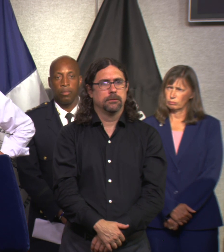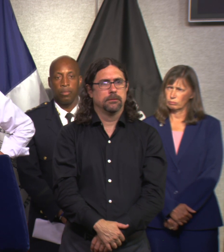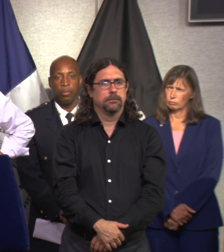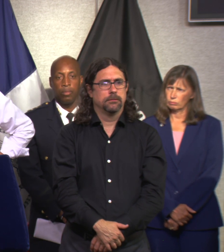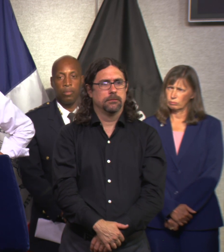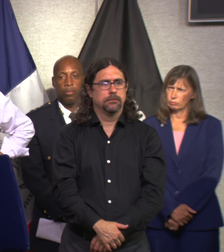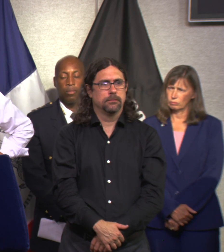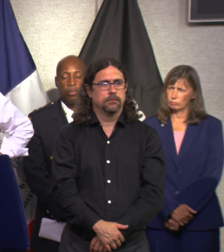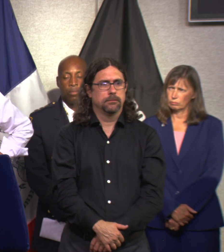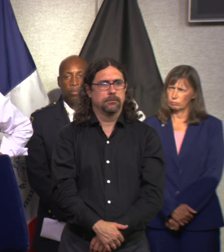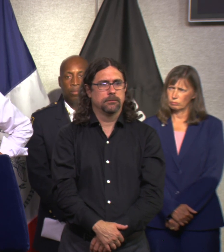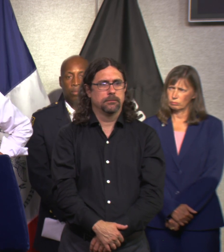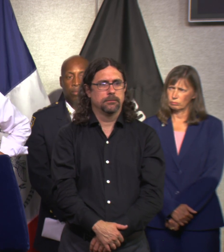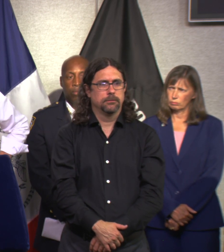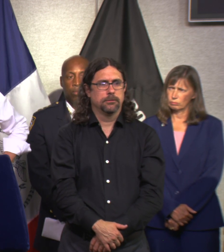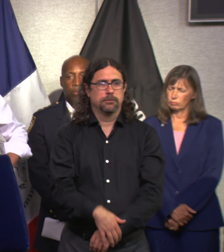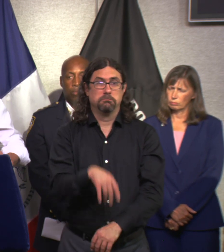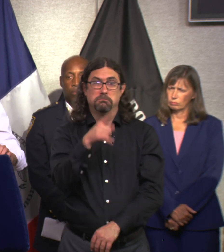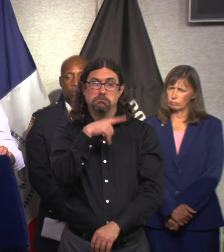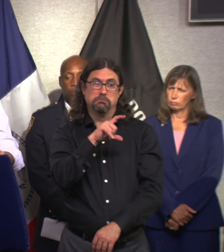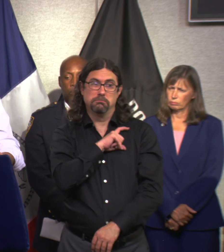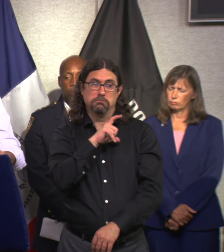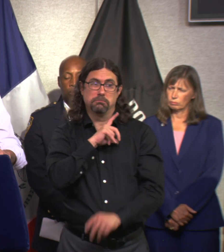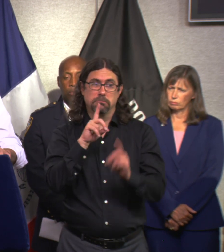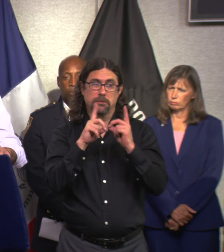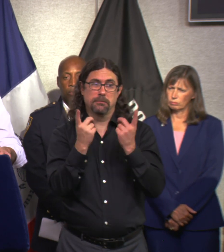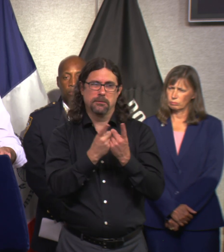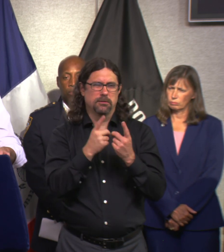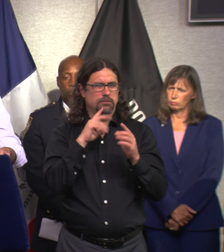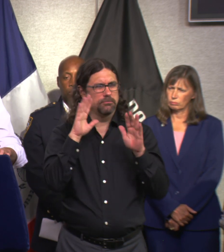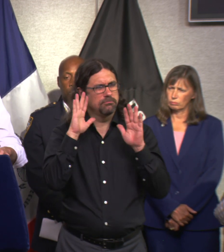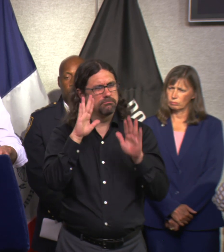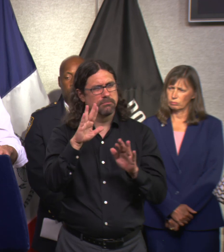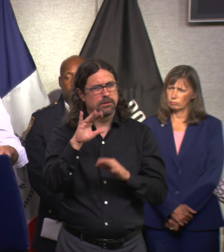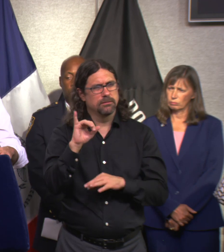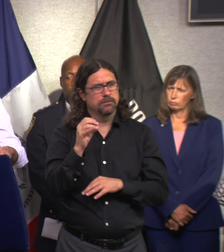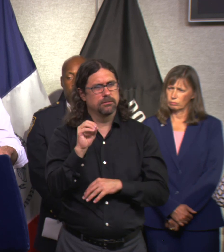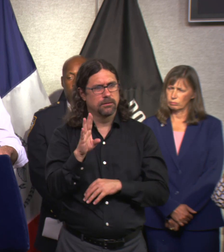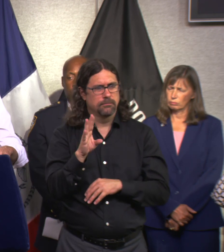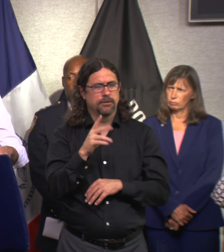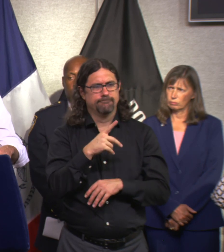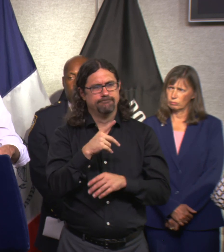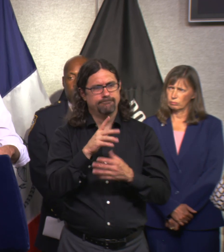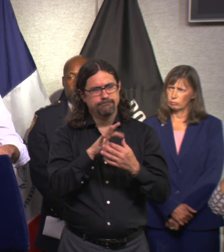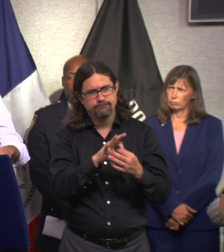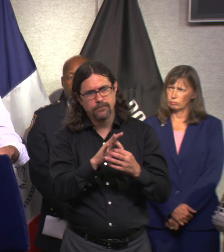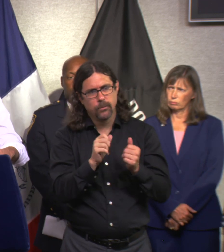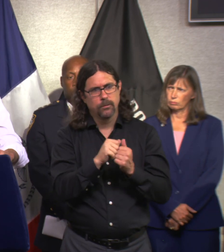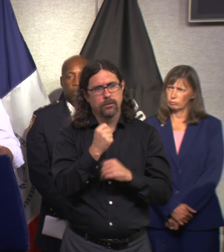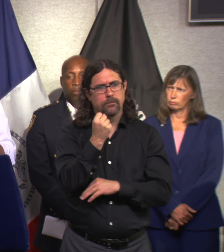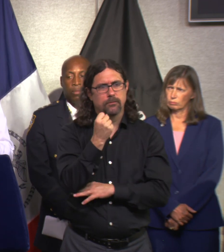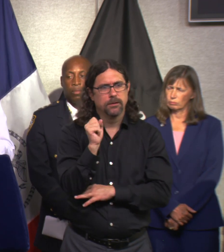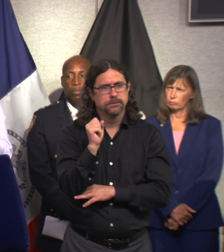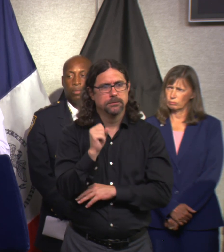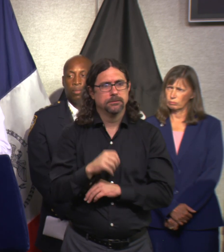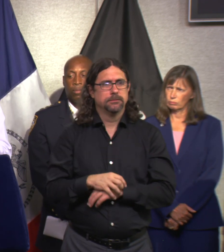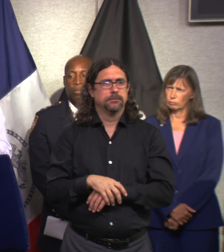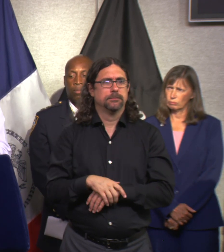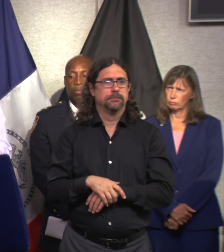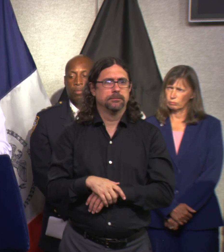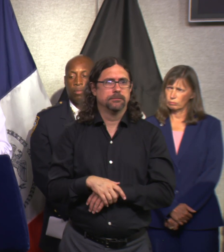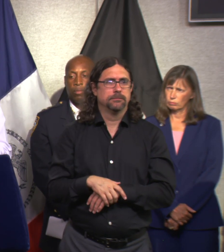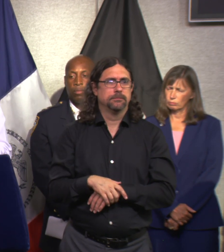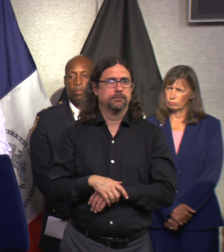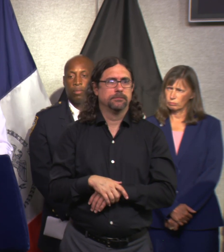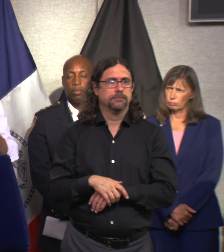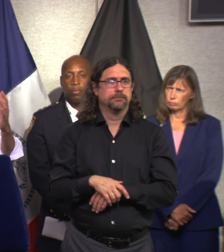with protesters very consistently. And, there is no place in this country that does a better job of protecting